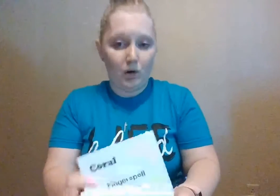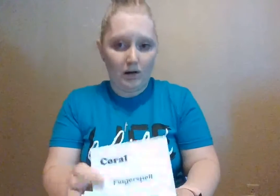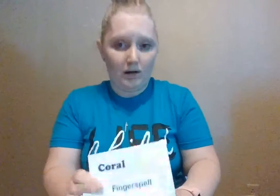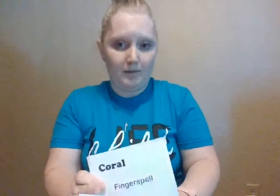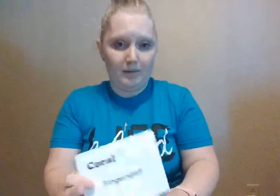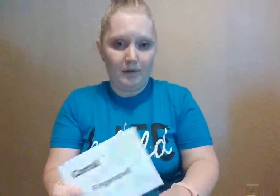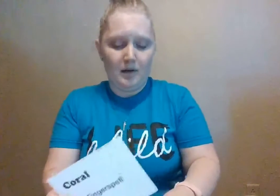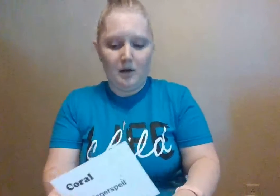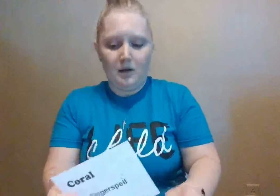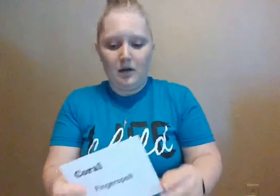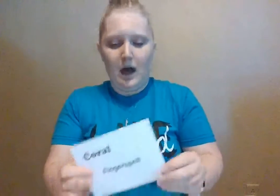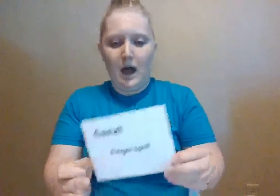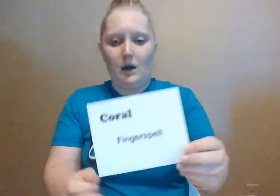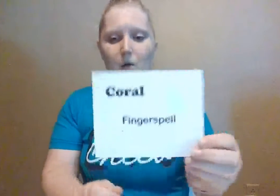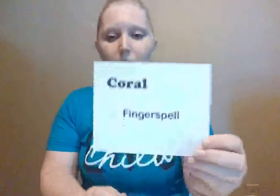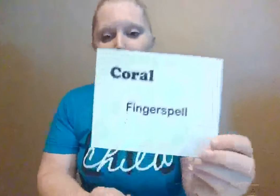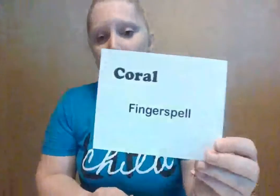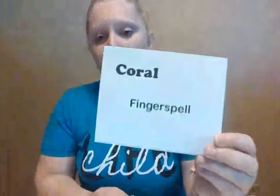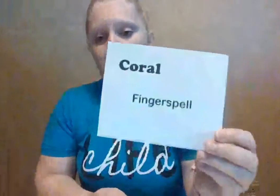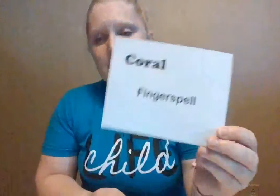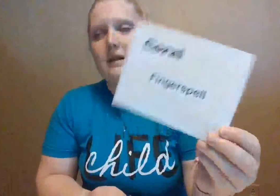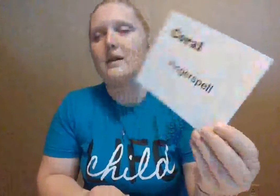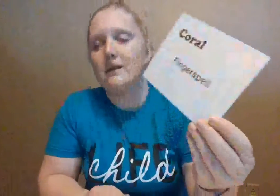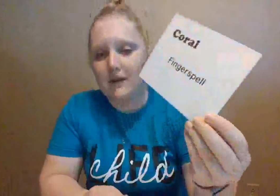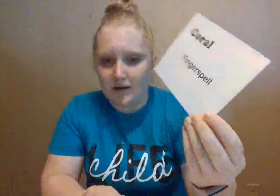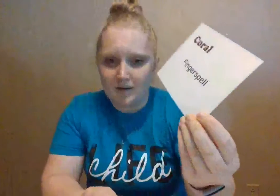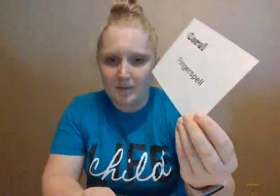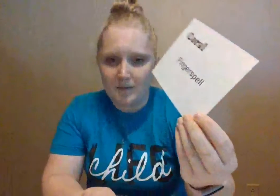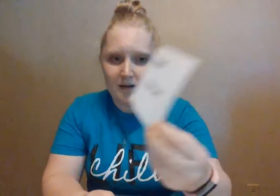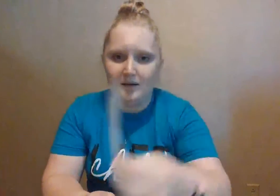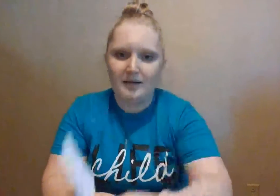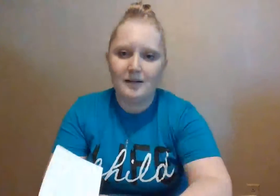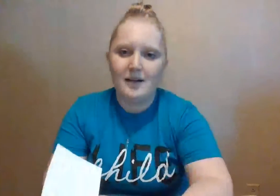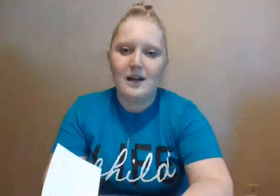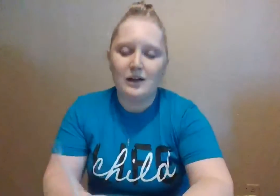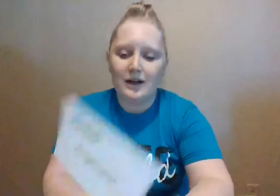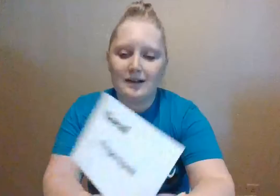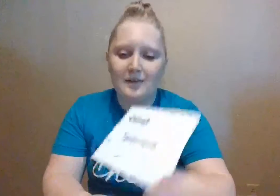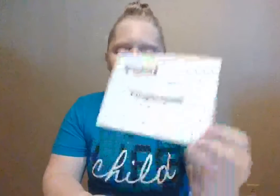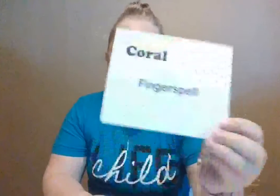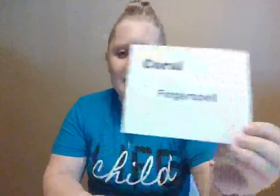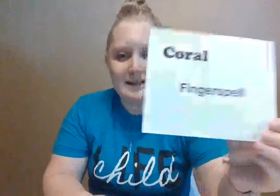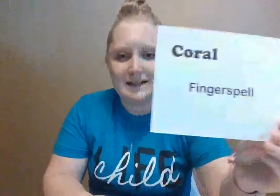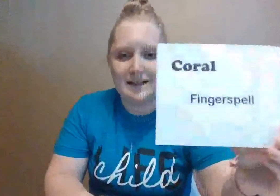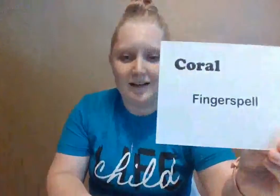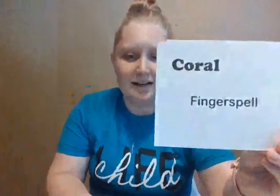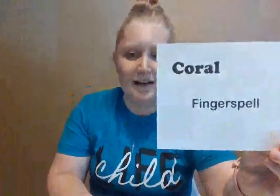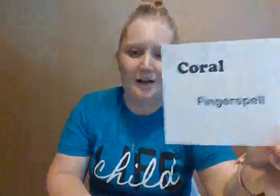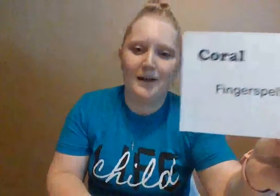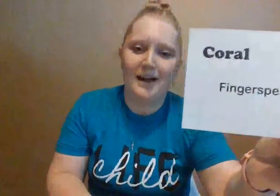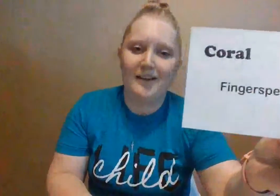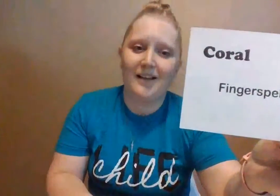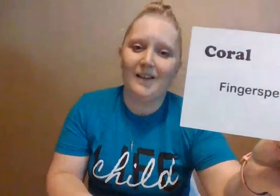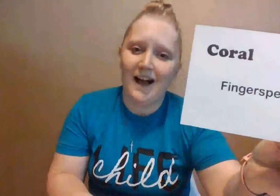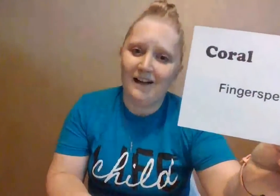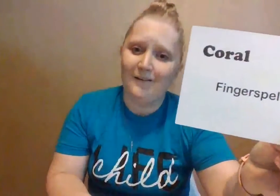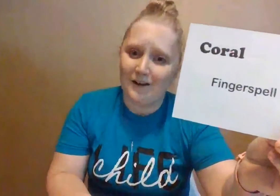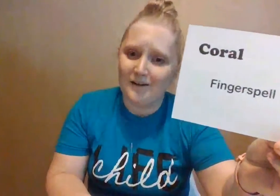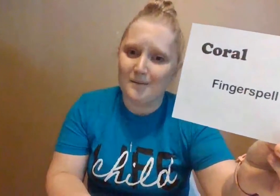coral. And coral is another finger spelled one. You guys have really stuck in there today. We had a lot of finger